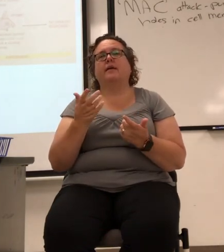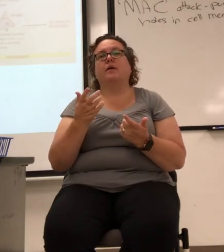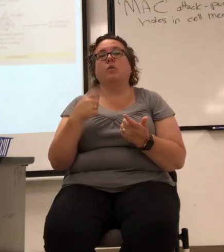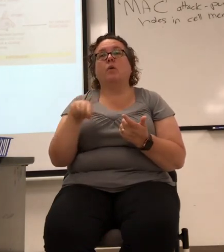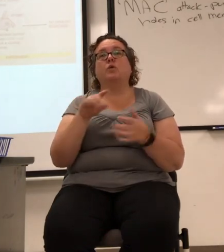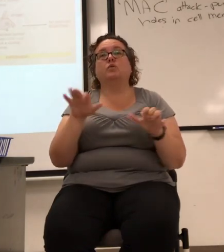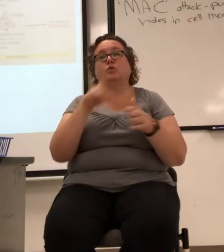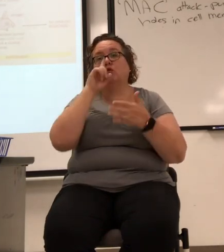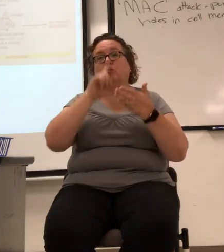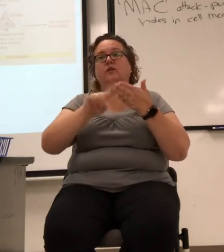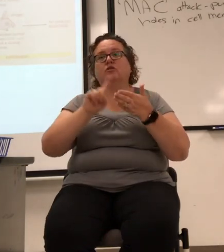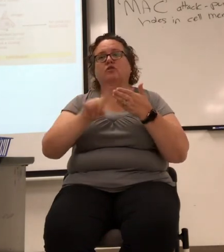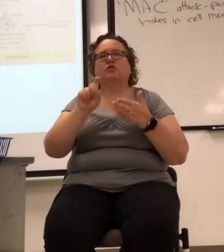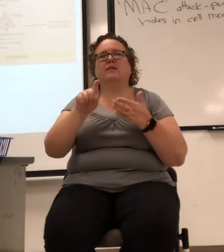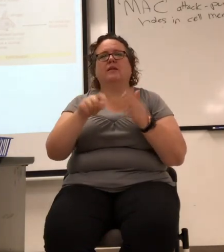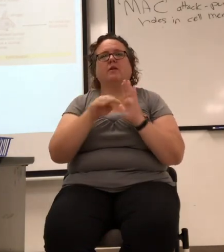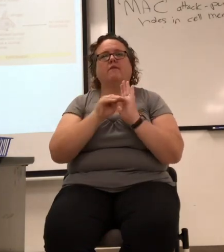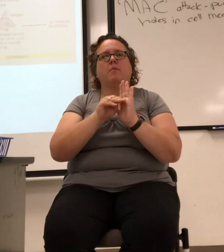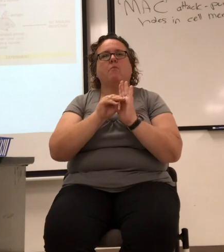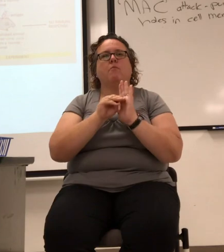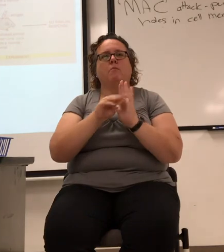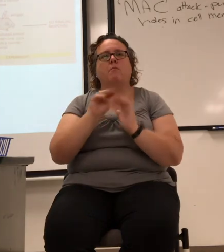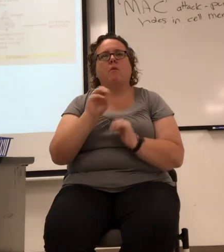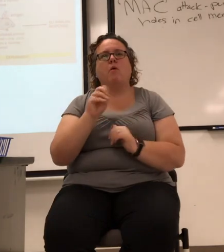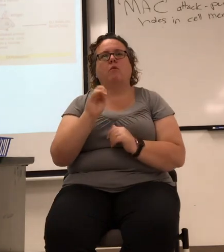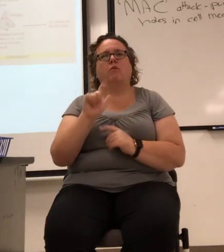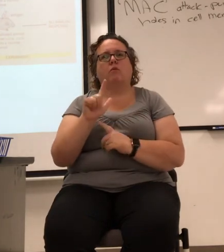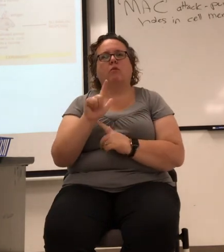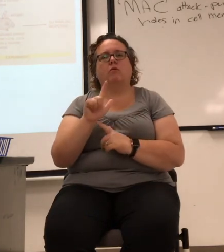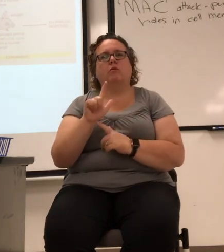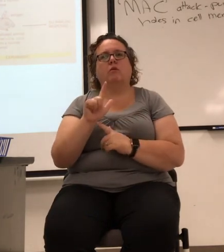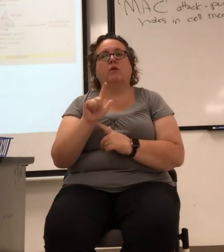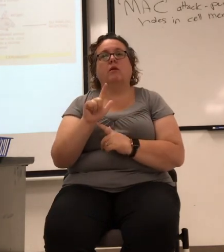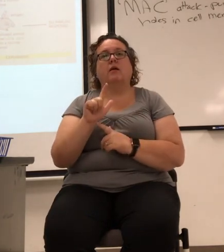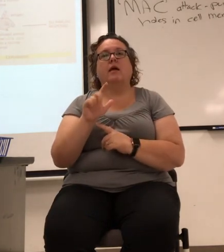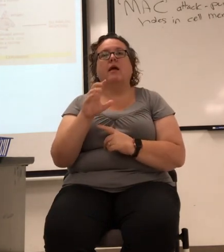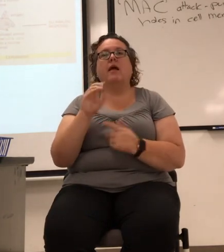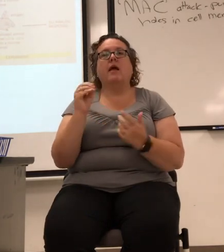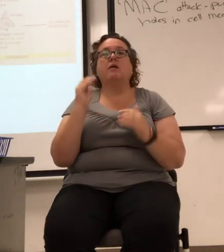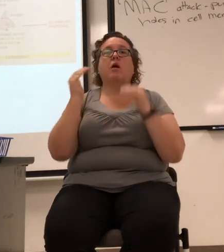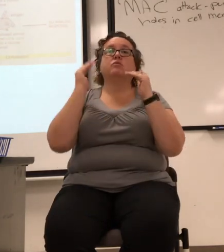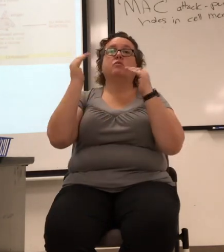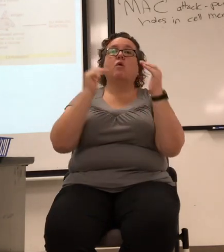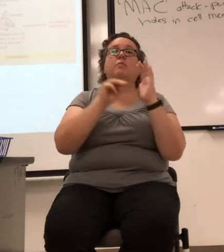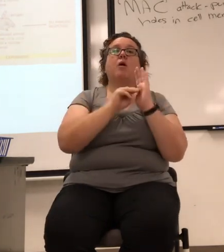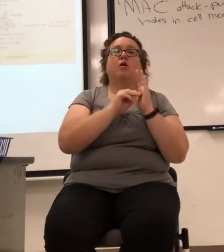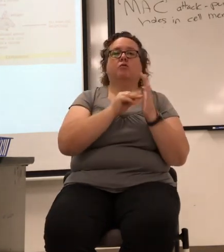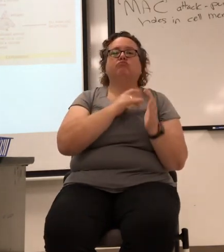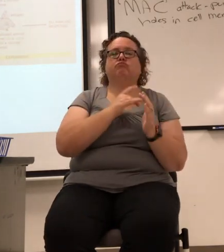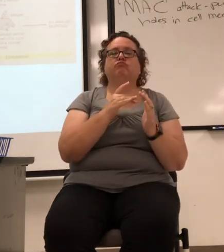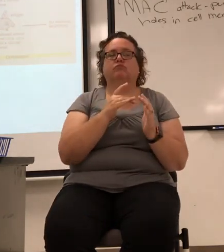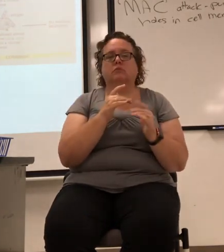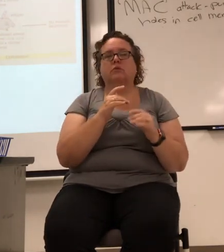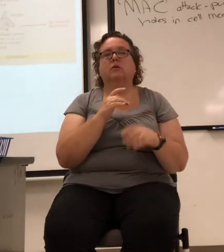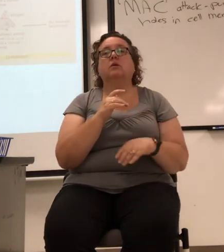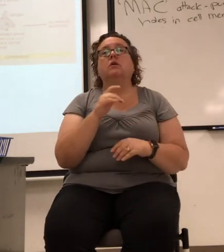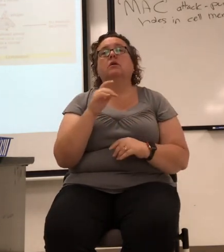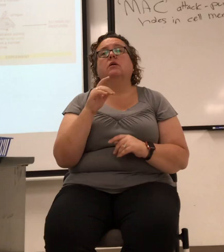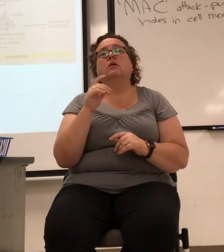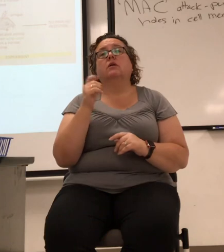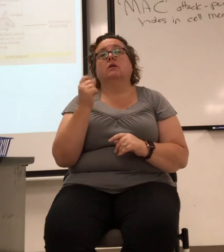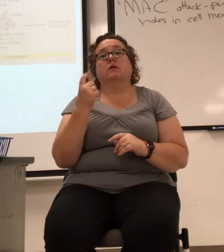when you do research, you have to find a model, right, to work with. And animal models weren't good, mice are commonly used. What they did was, if